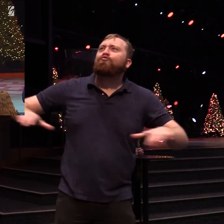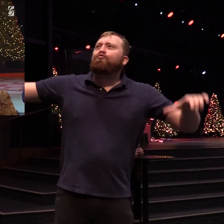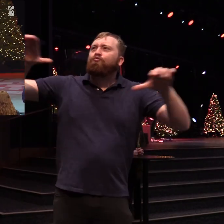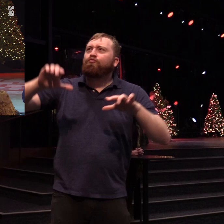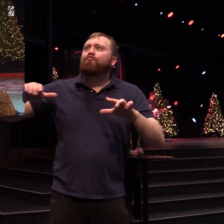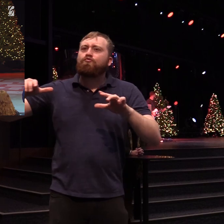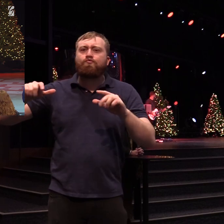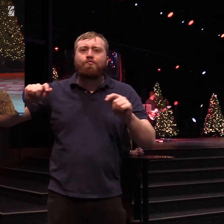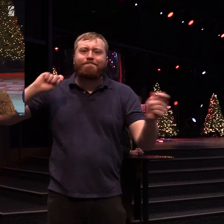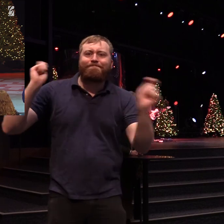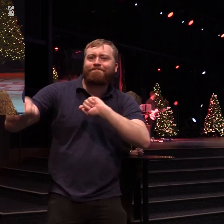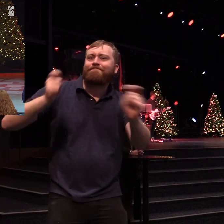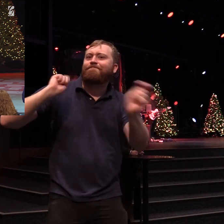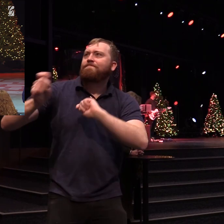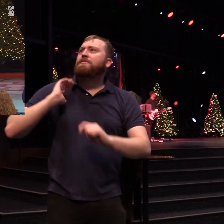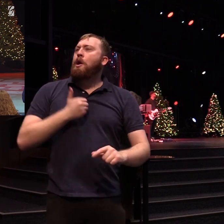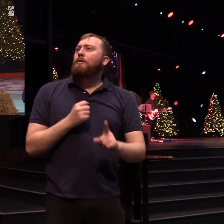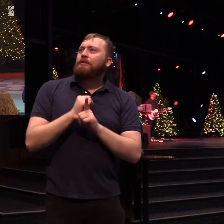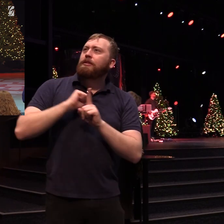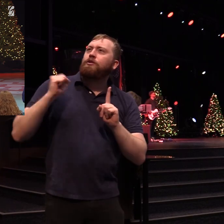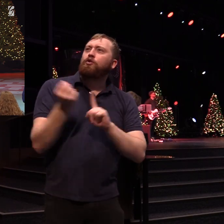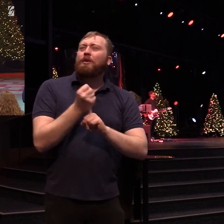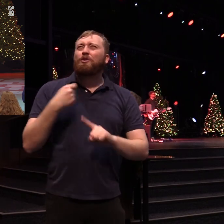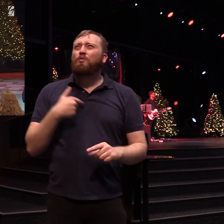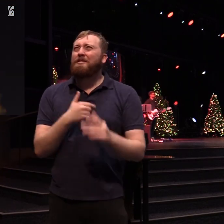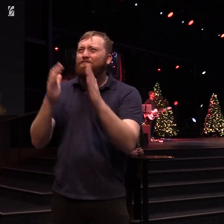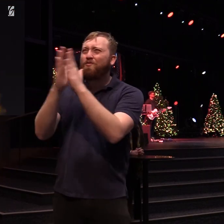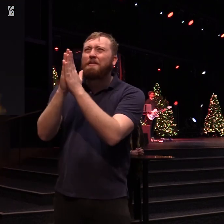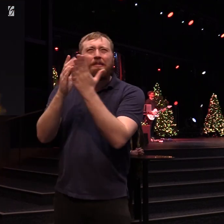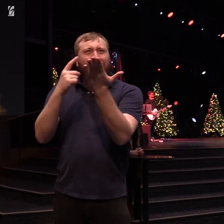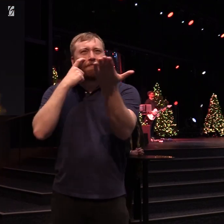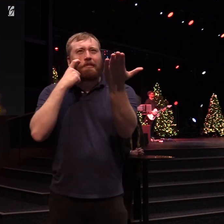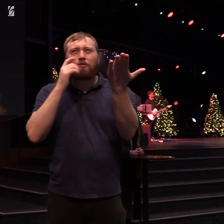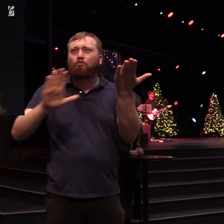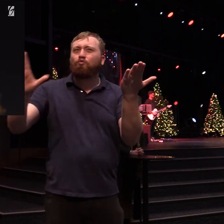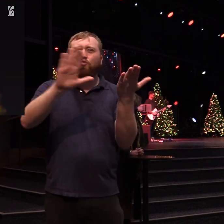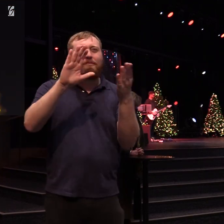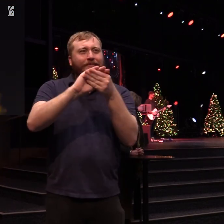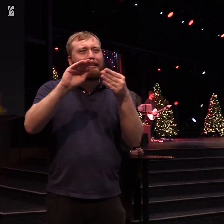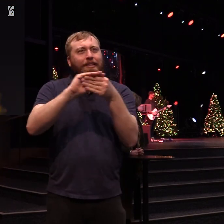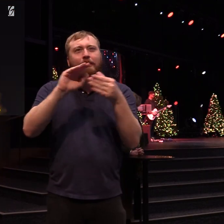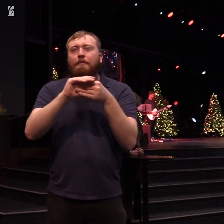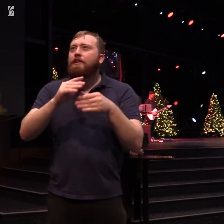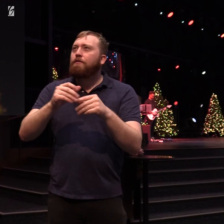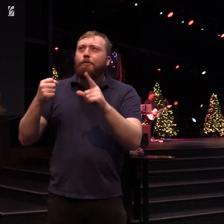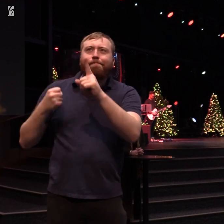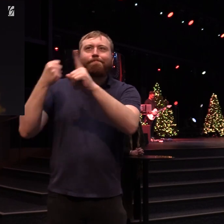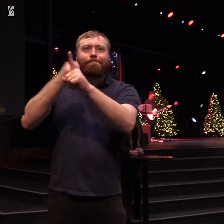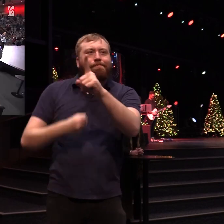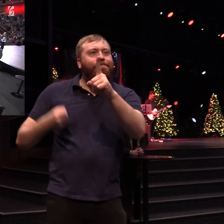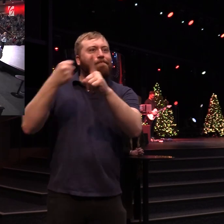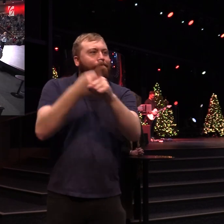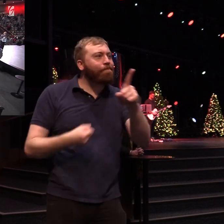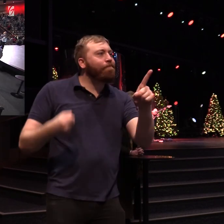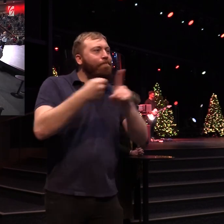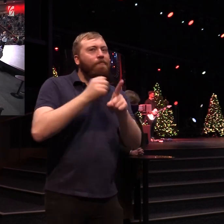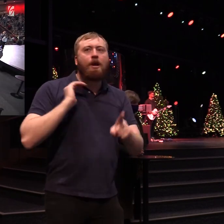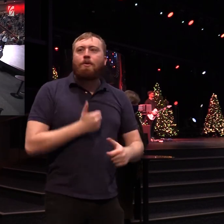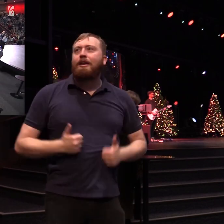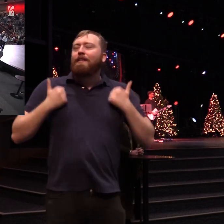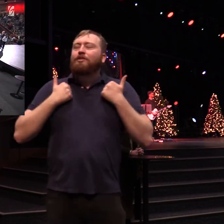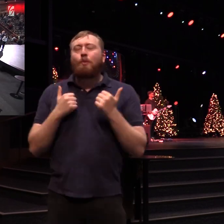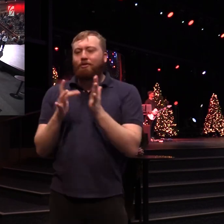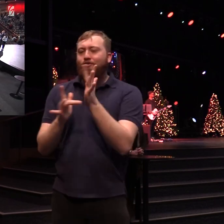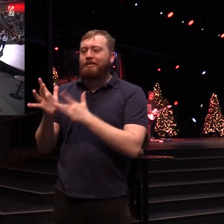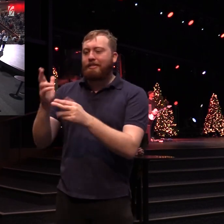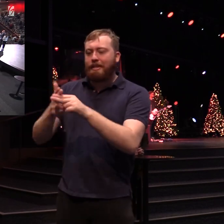it, I pray. And let us hear the testimonies of your working in our lives. I pray in Jesus' name, amen. Amen. And if